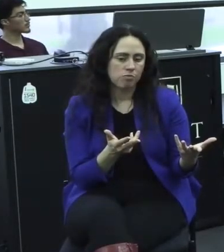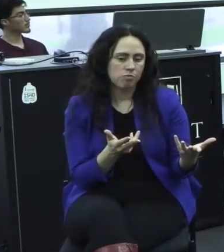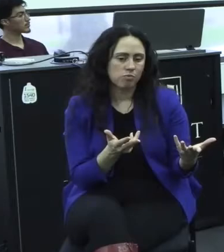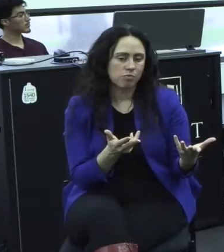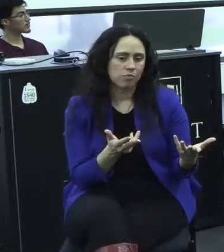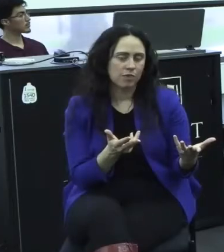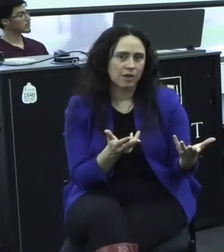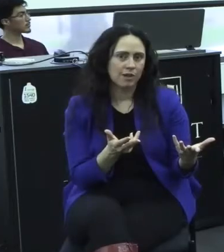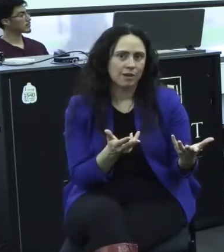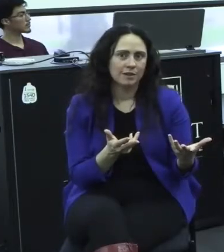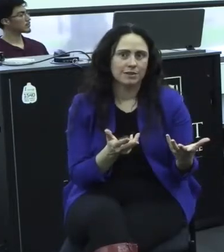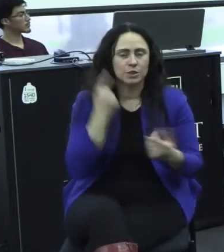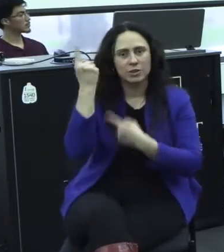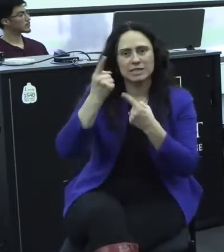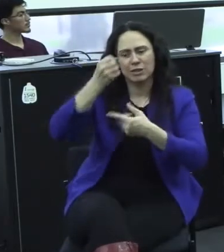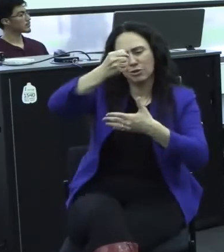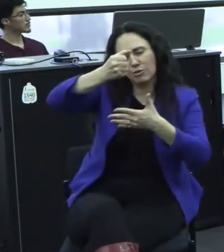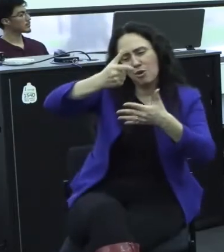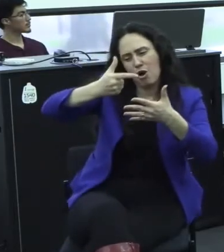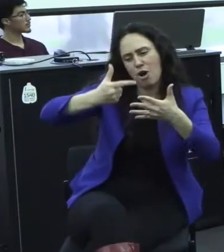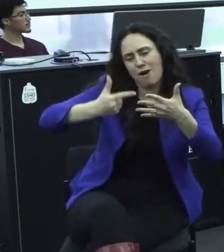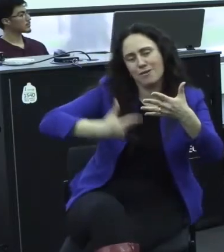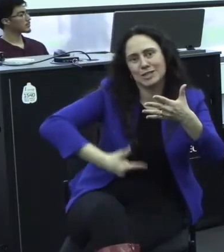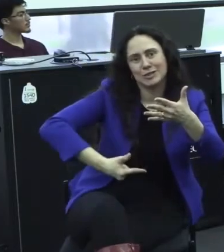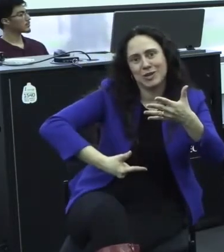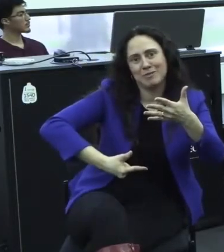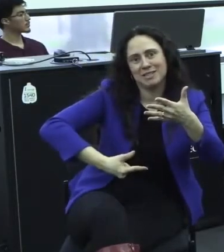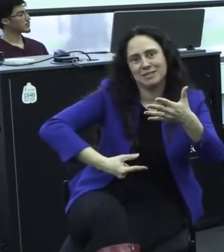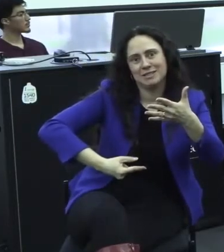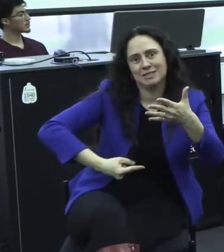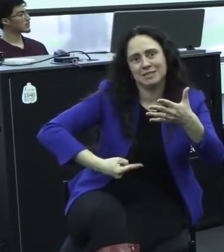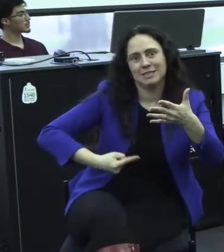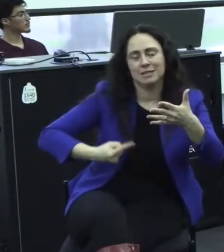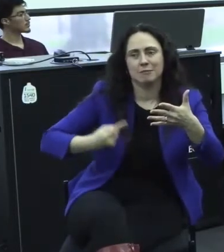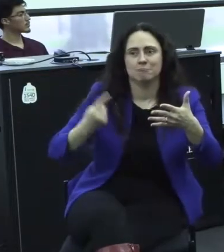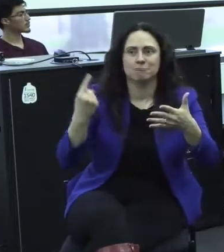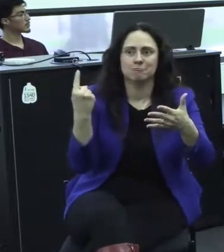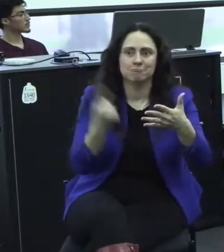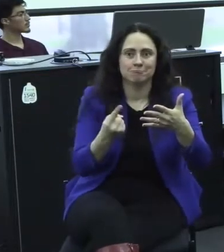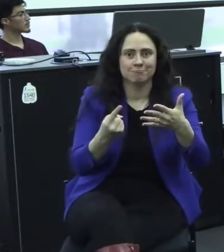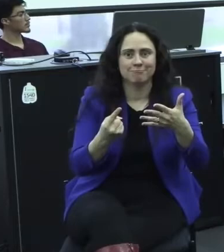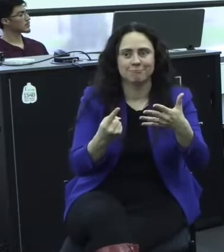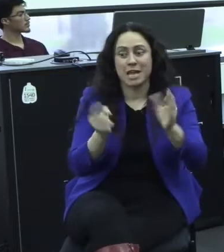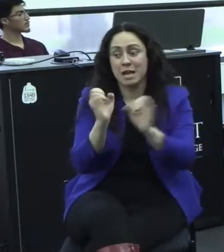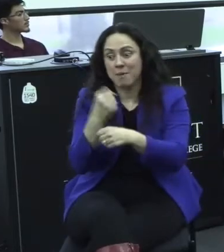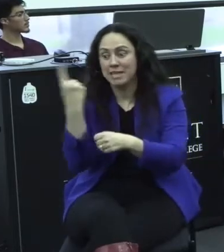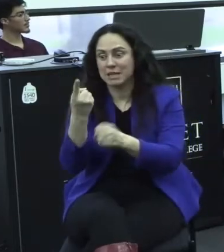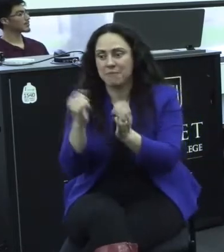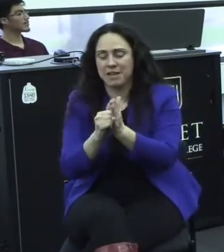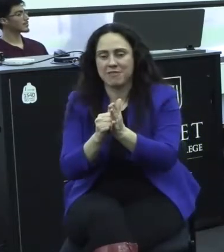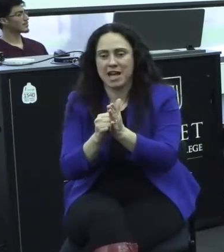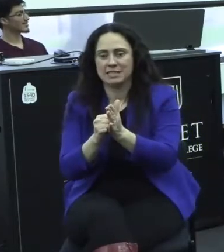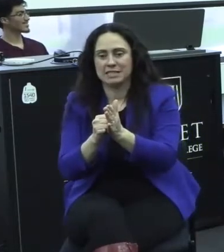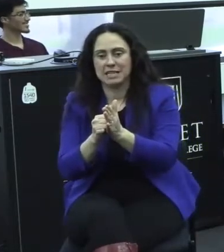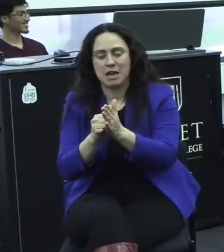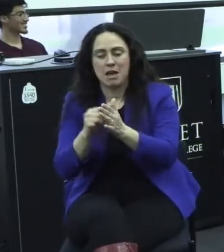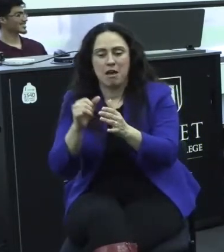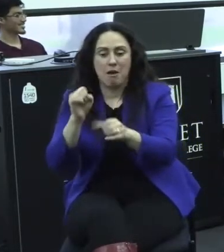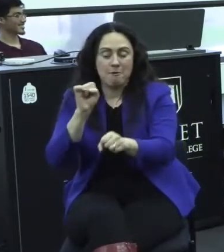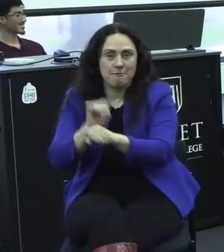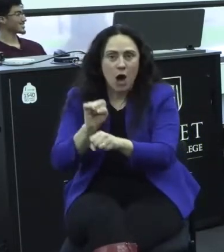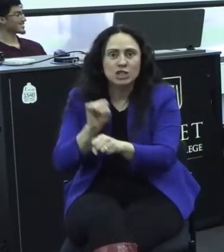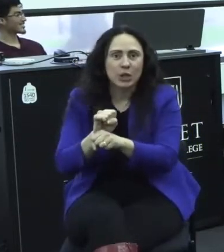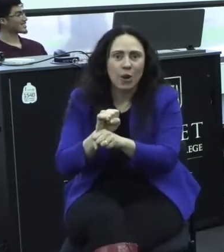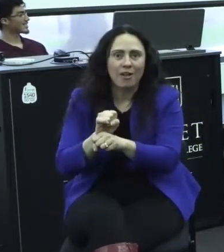take all of those ingredients and bake a cake that's functional, right?